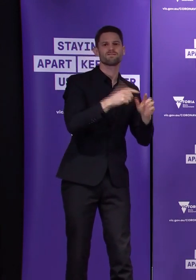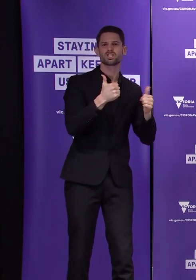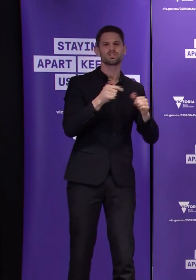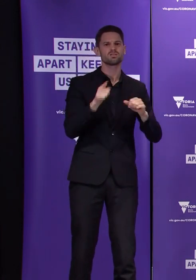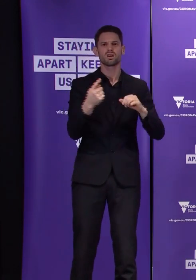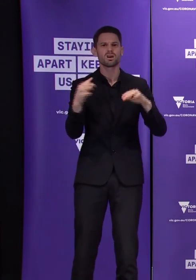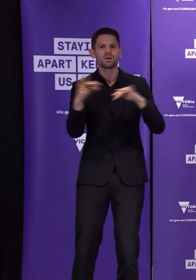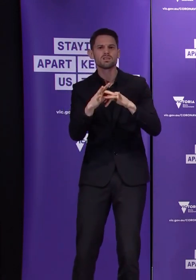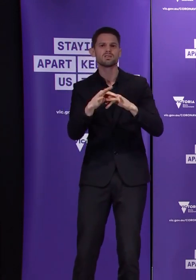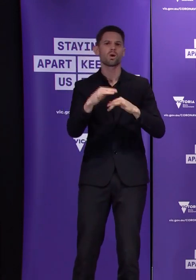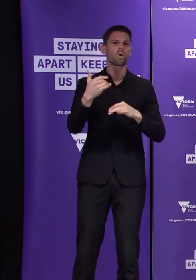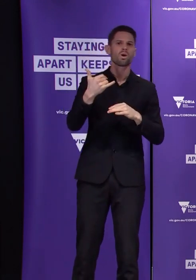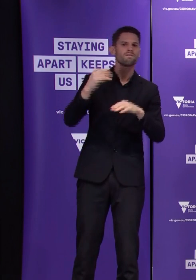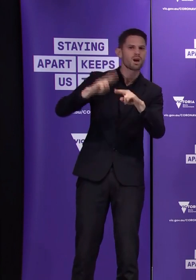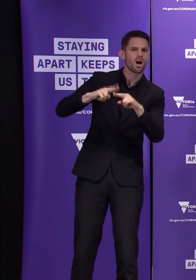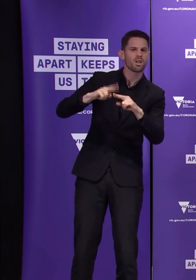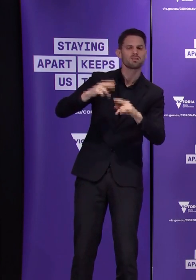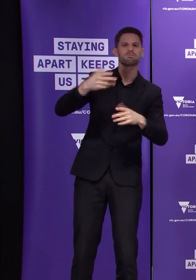they need.